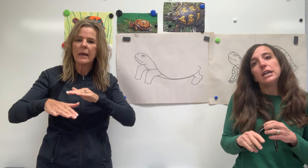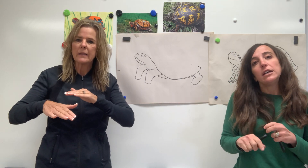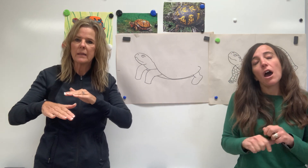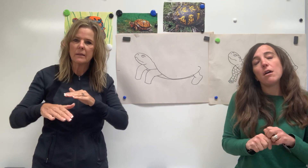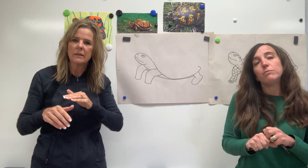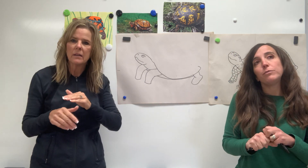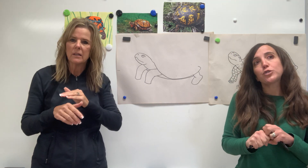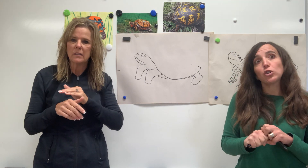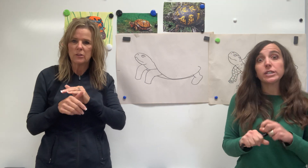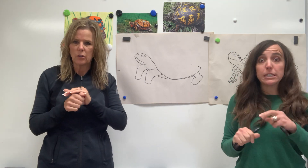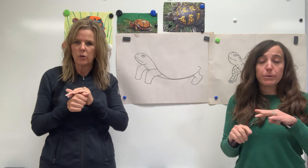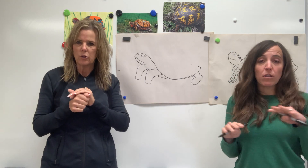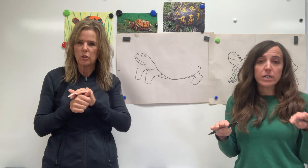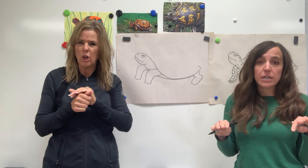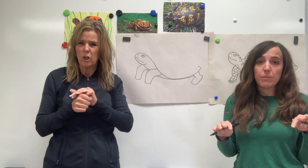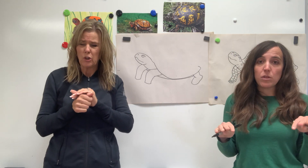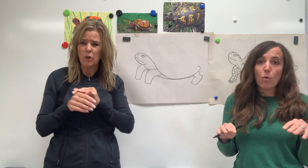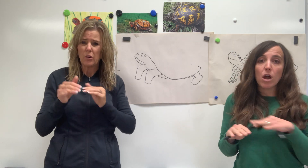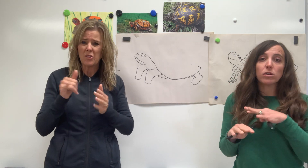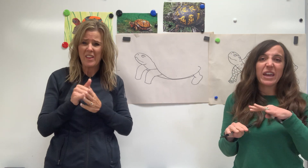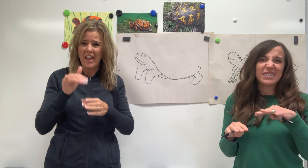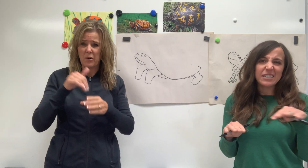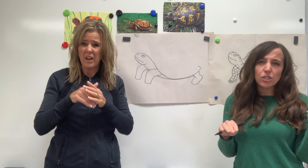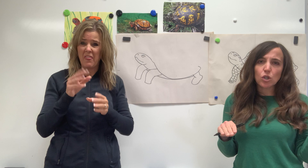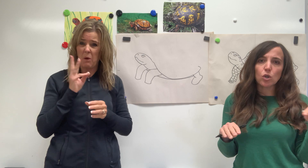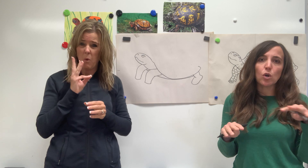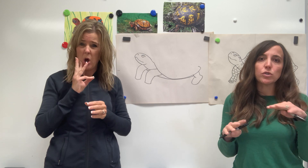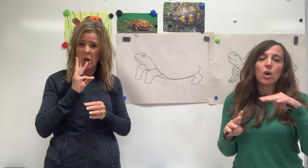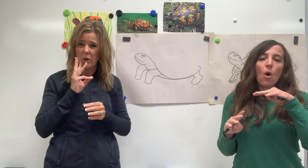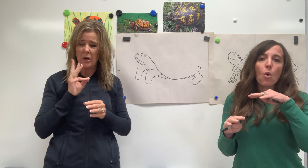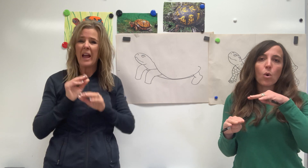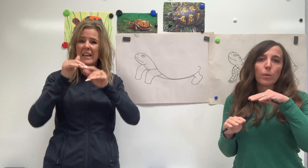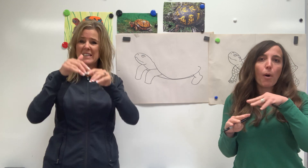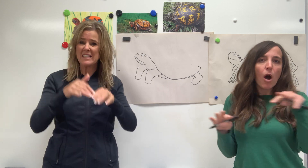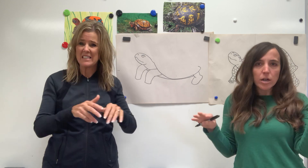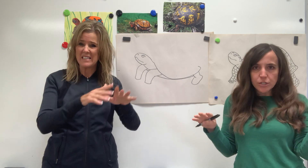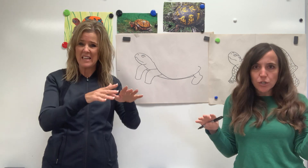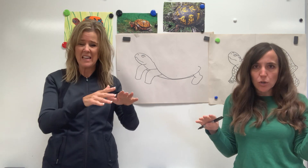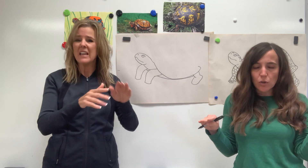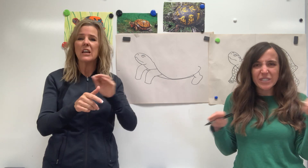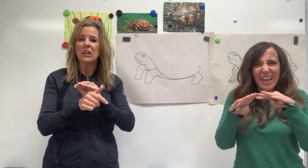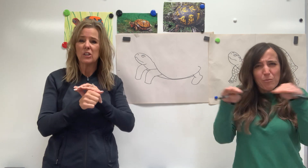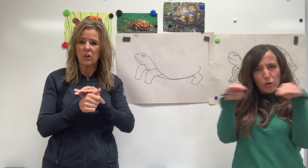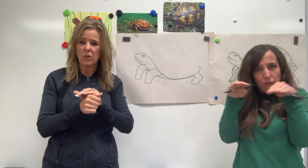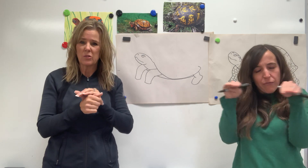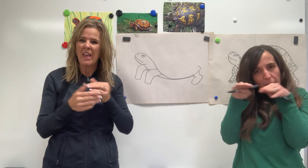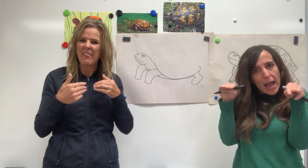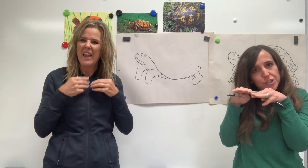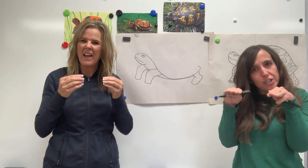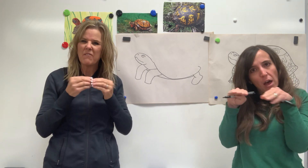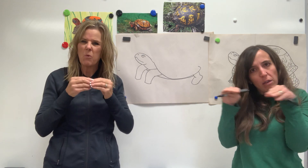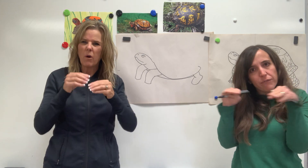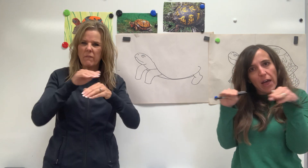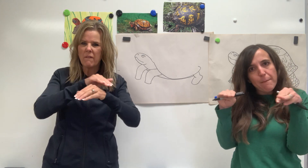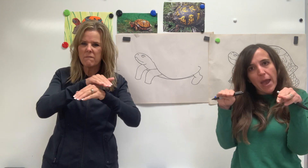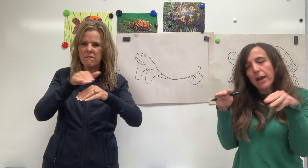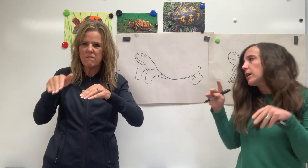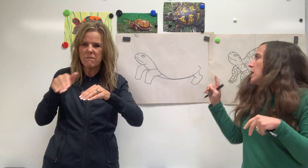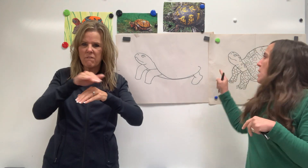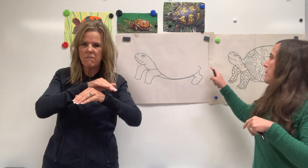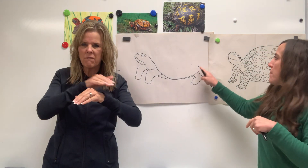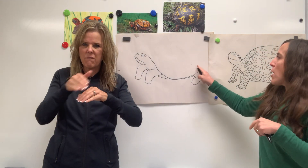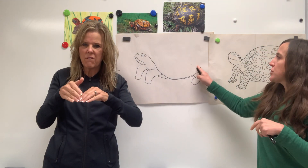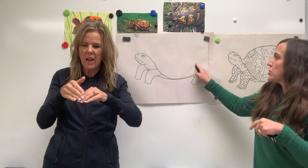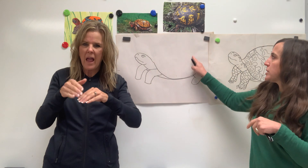shell. Turtles that spend a lot of time in the water, like sea turtles or pond turtles, they have more of a flat shell, a flat